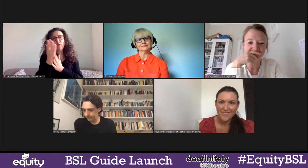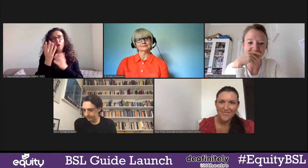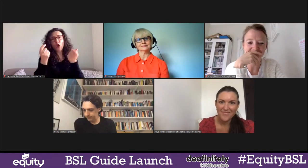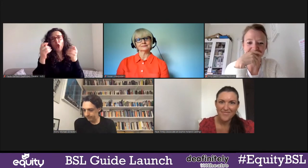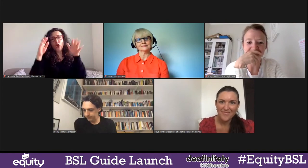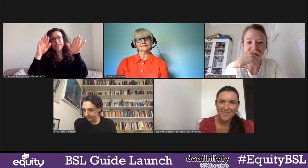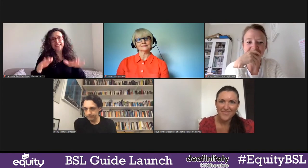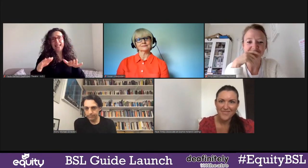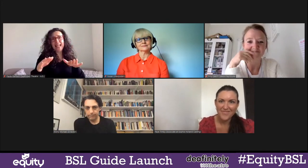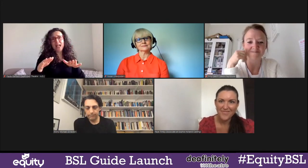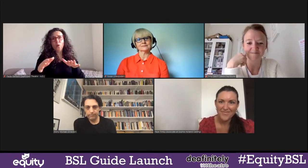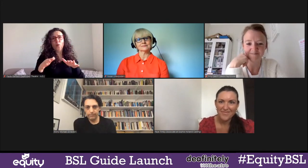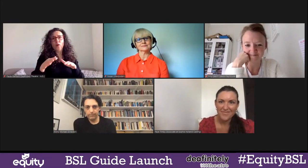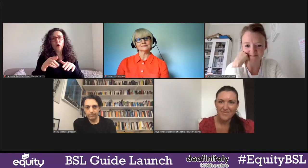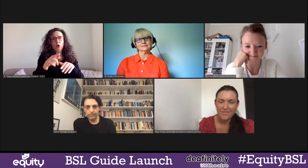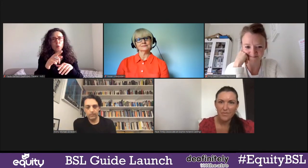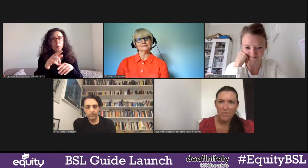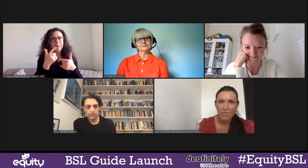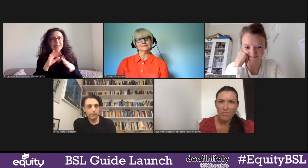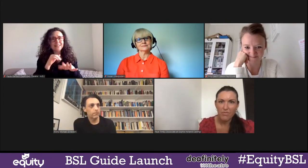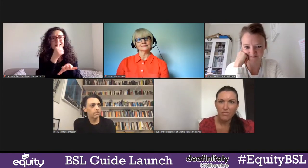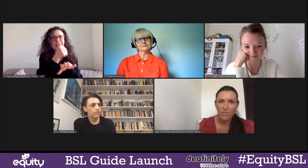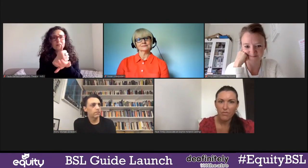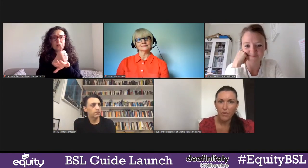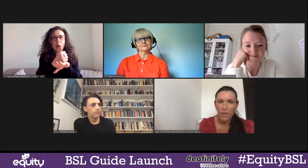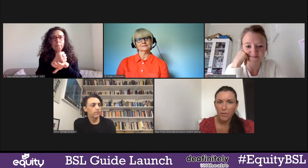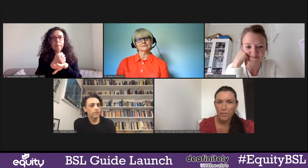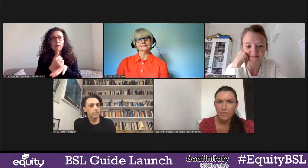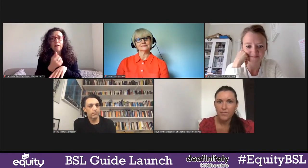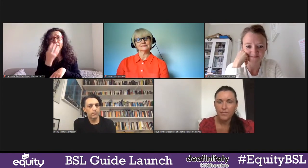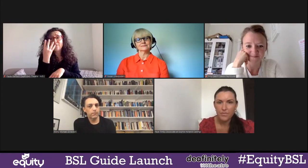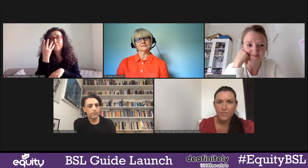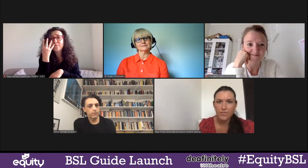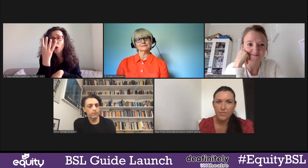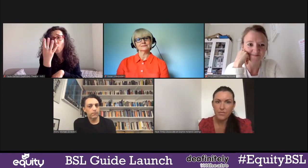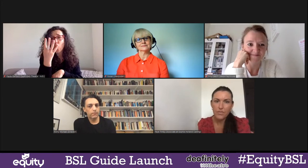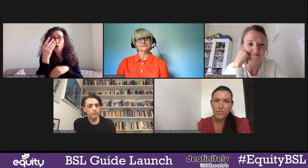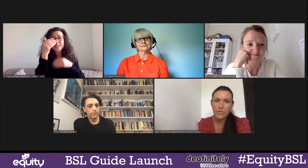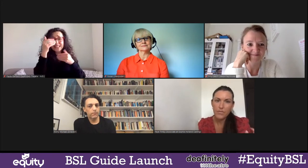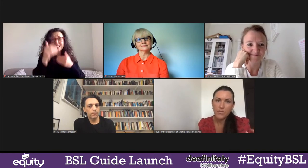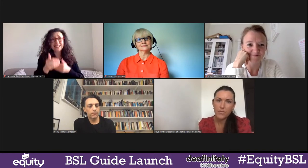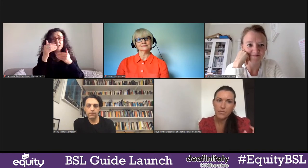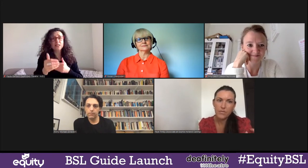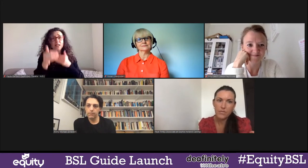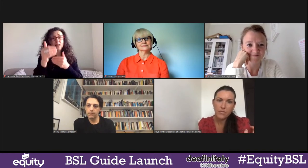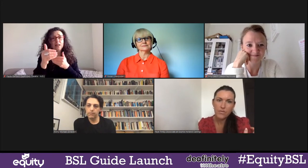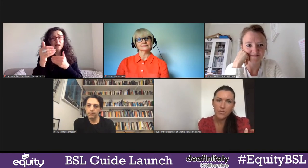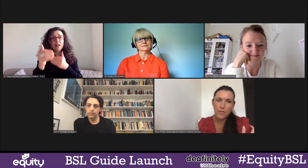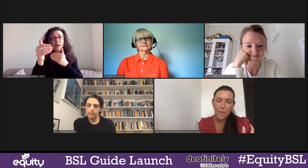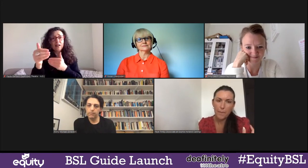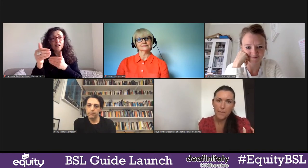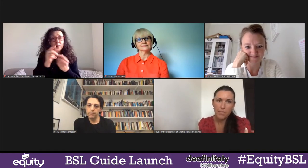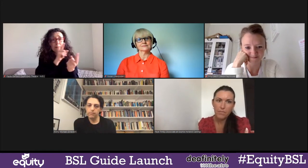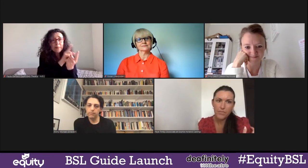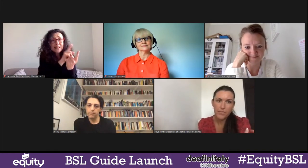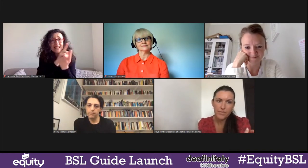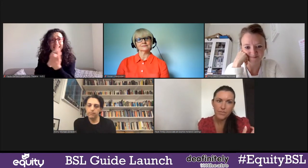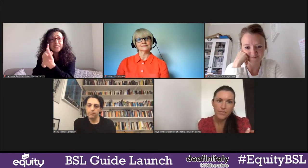panel. In regards to lockdown, I know that you recently set up 4 sessions where you